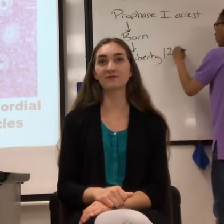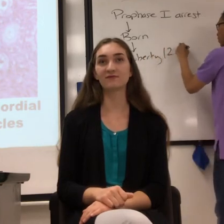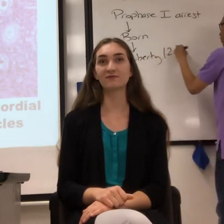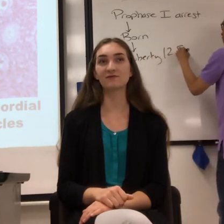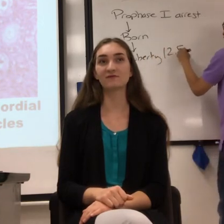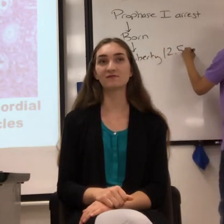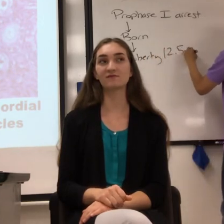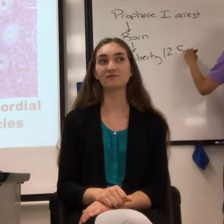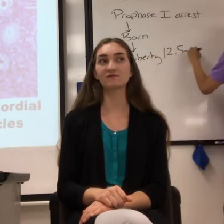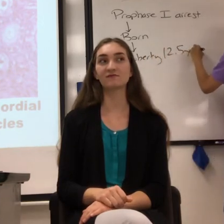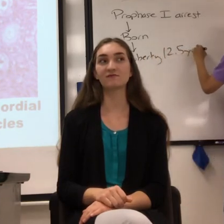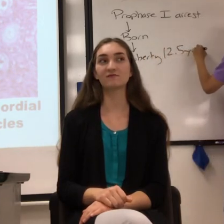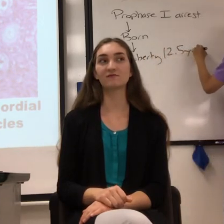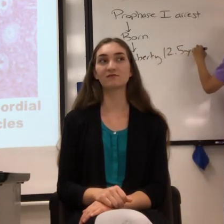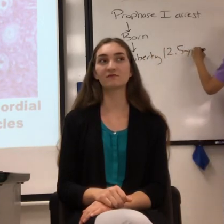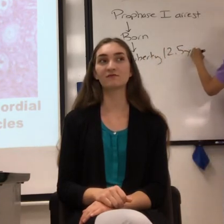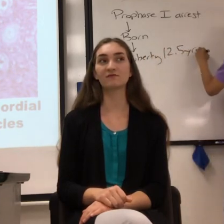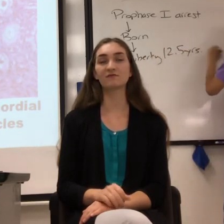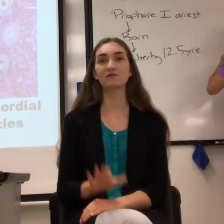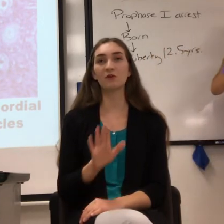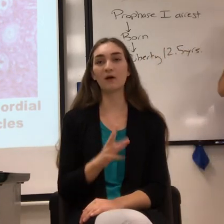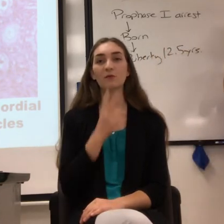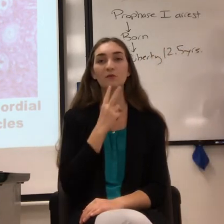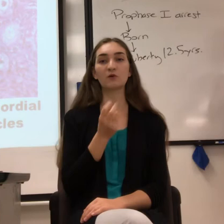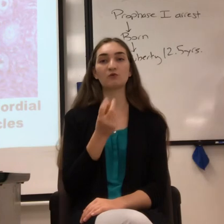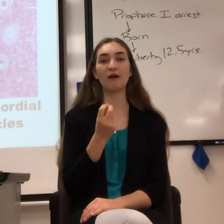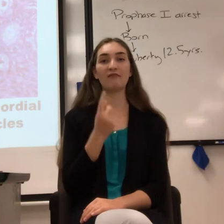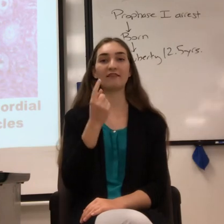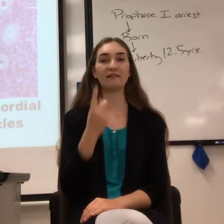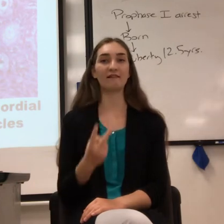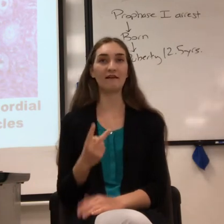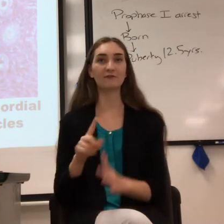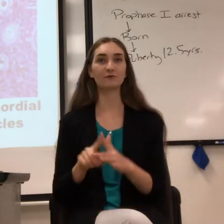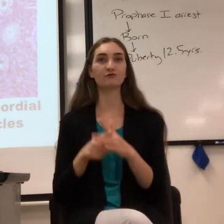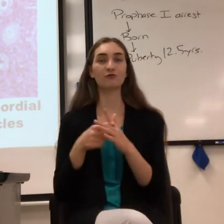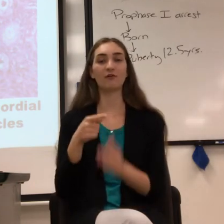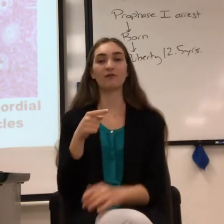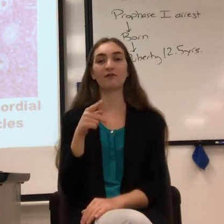About 12.5 years of age, puberty, okay?